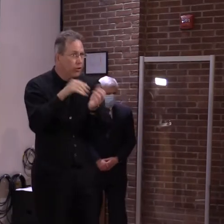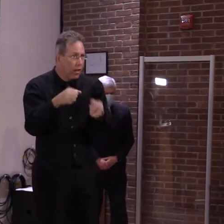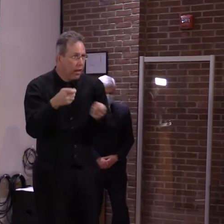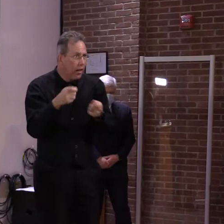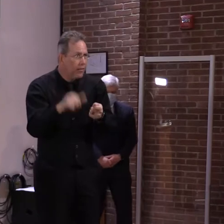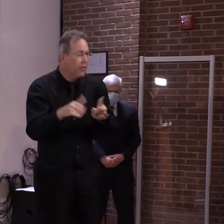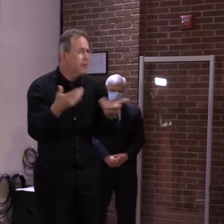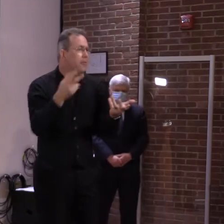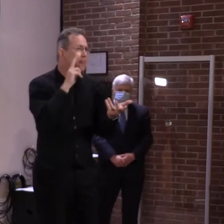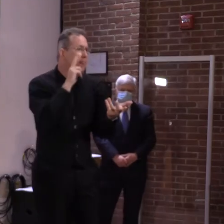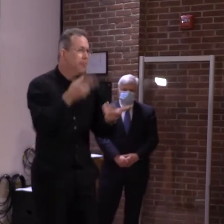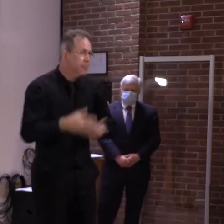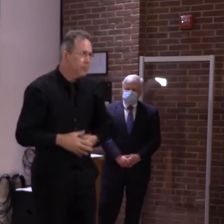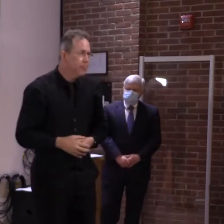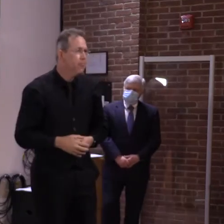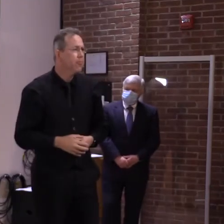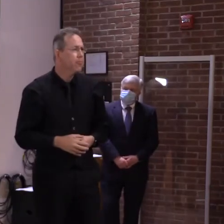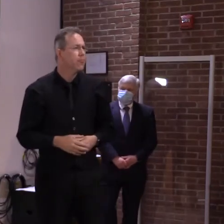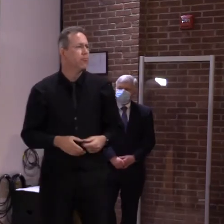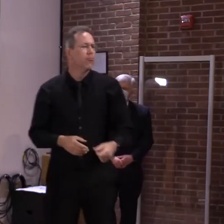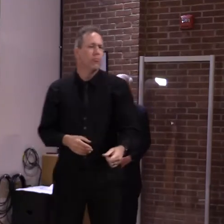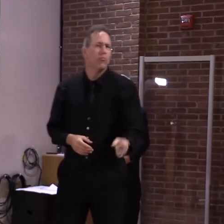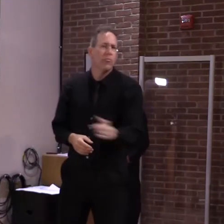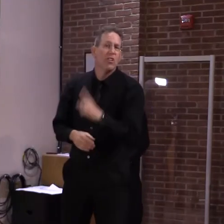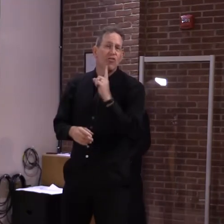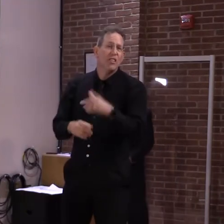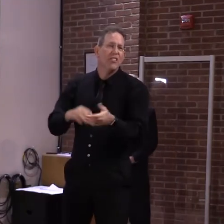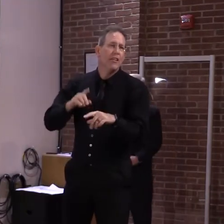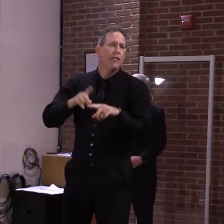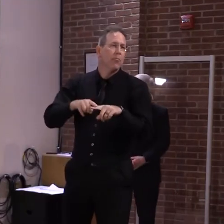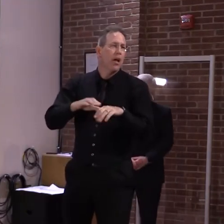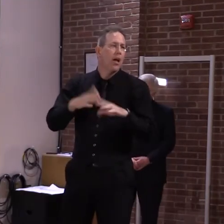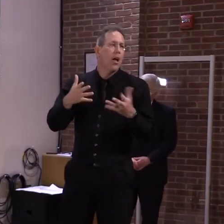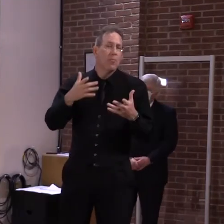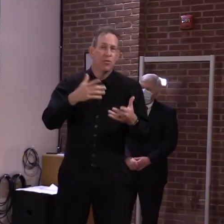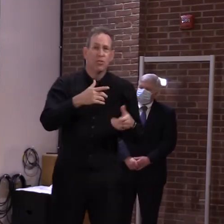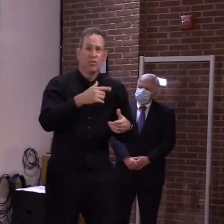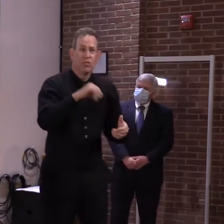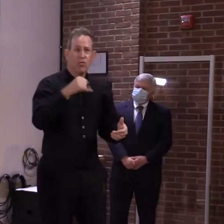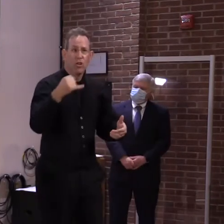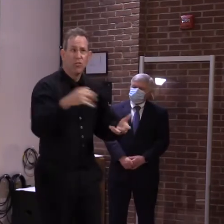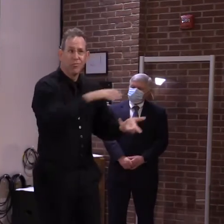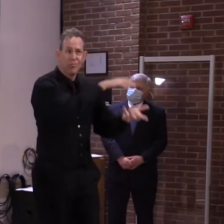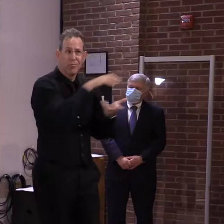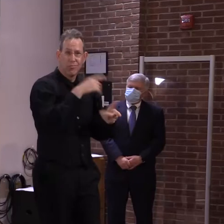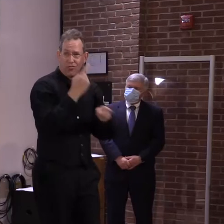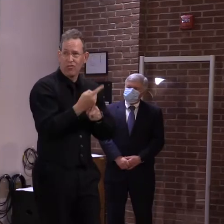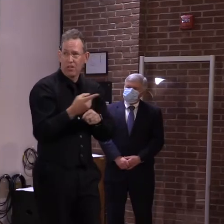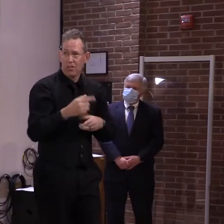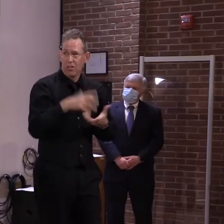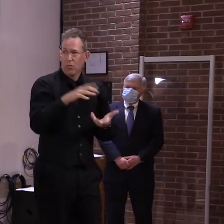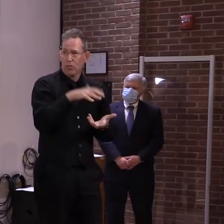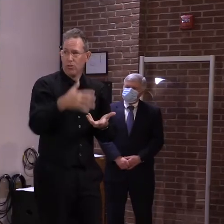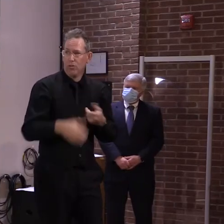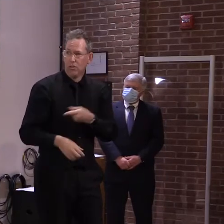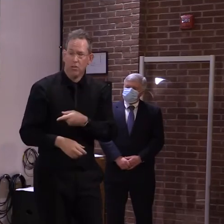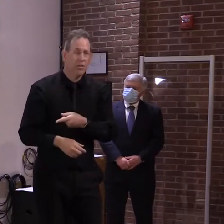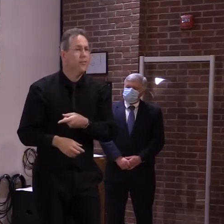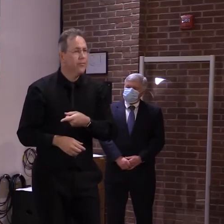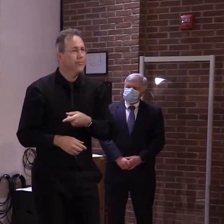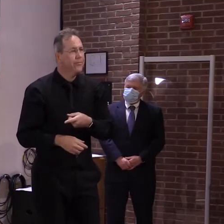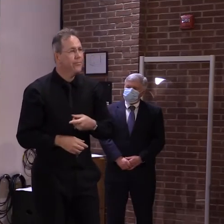Yeah, so it kind of depends on the supply of Johnson & Johnson to an extent, would you say? I think, if they are willing to take